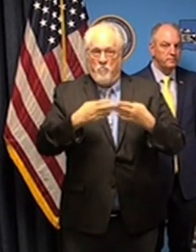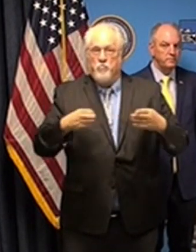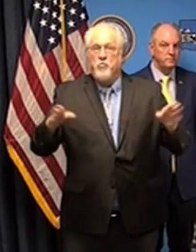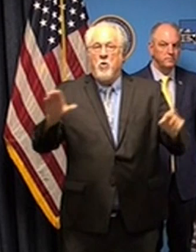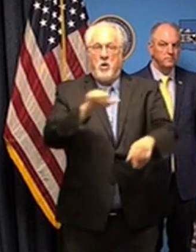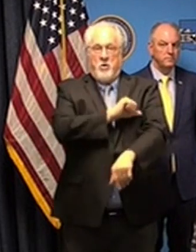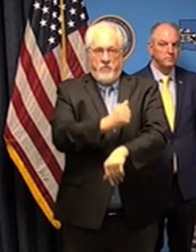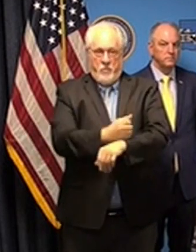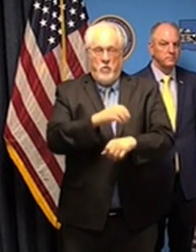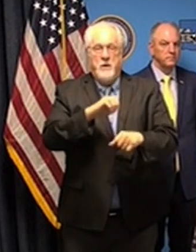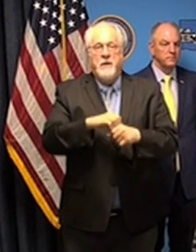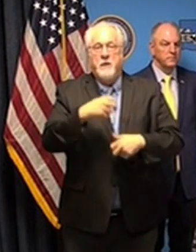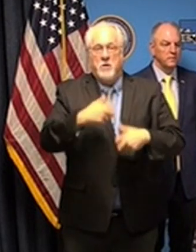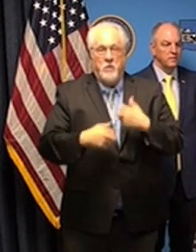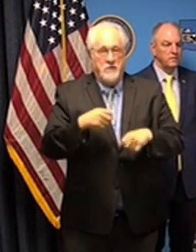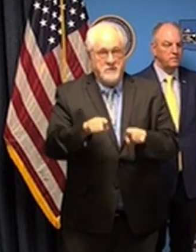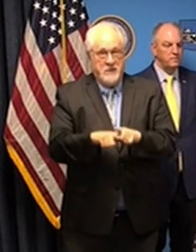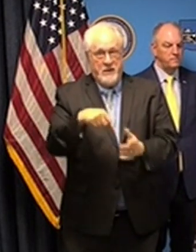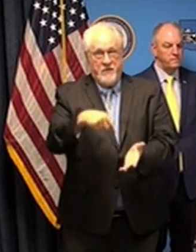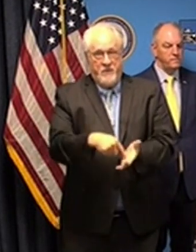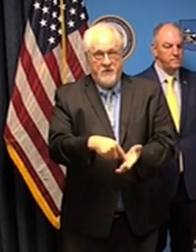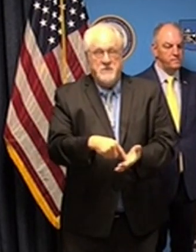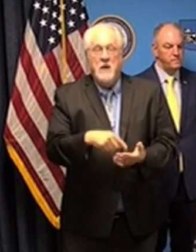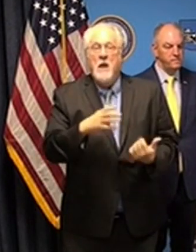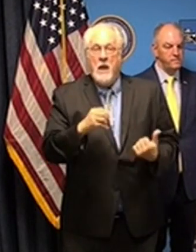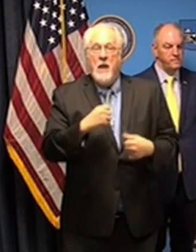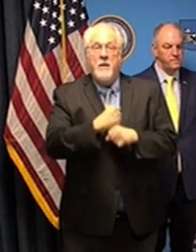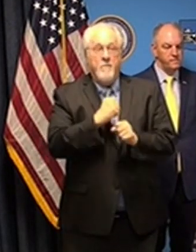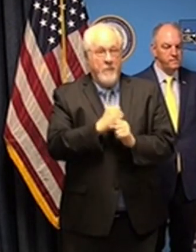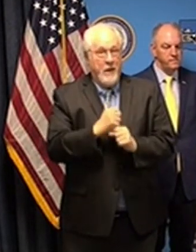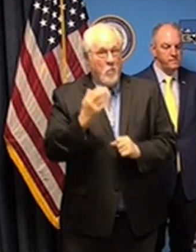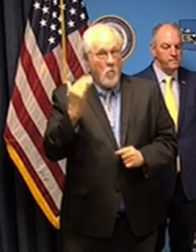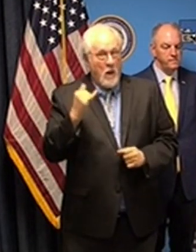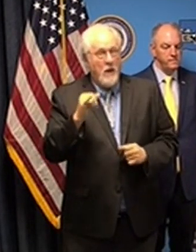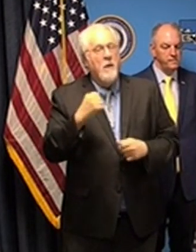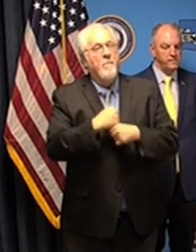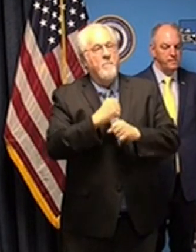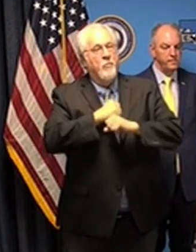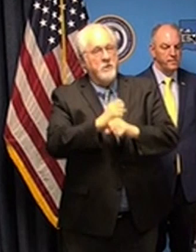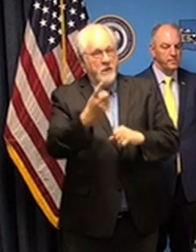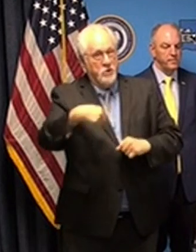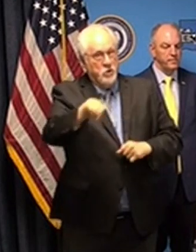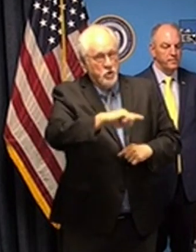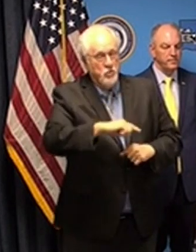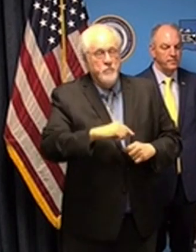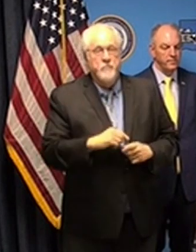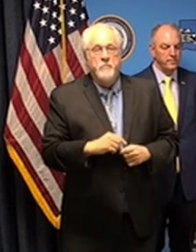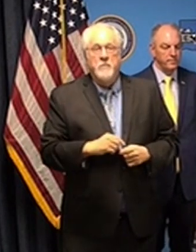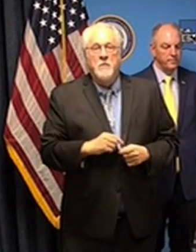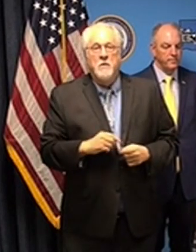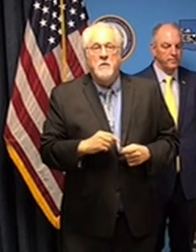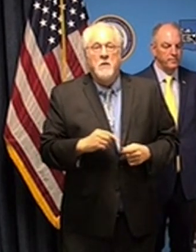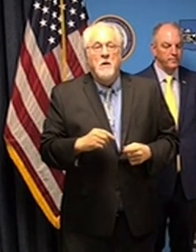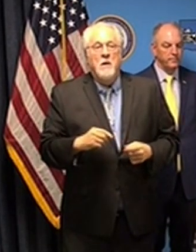care crisis such as this. And it's made to protect you and the public.